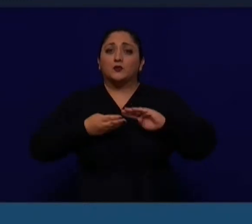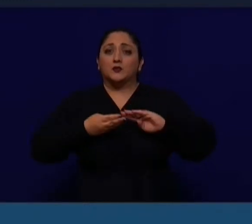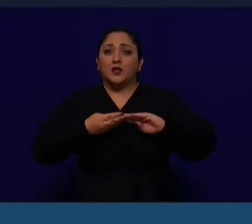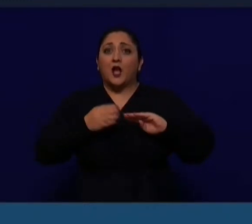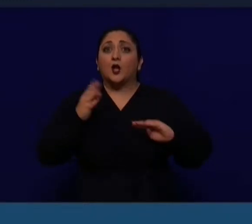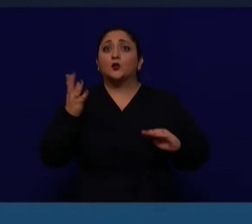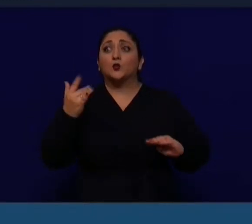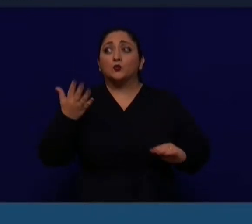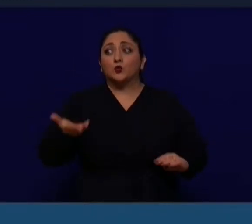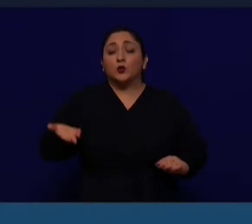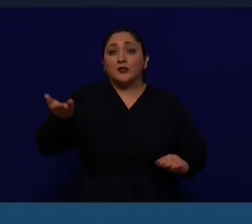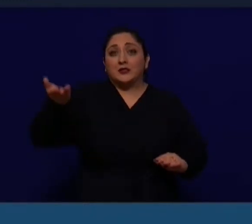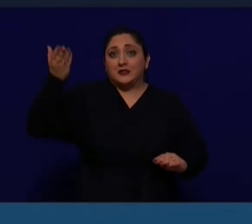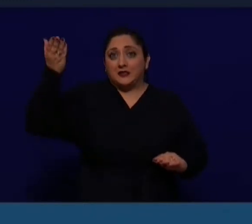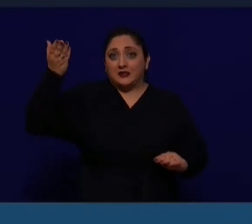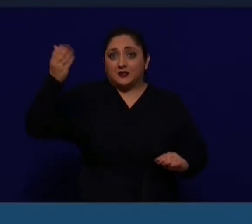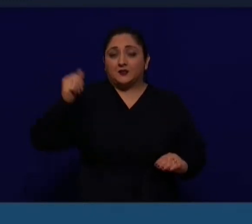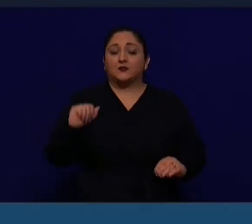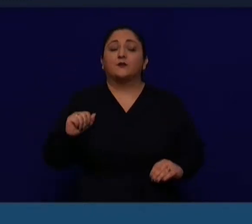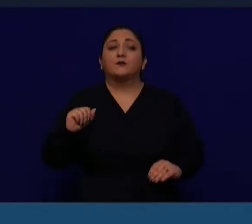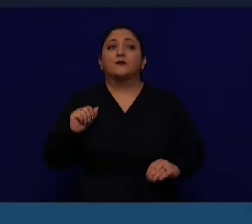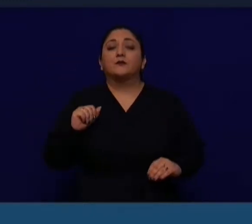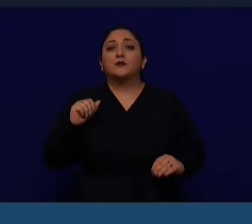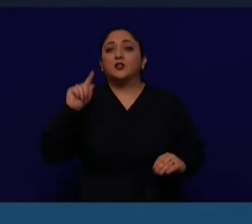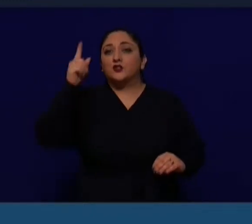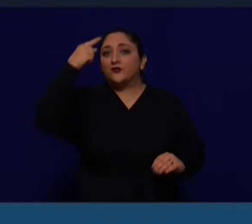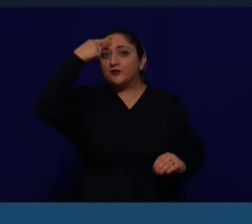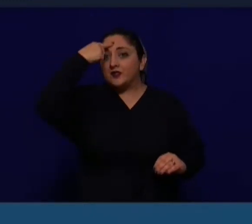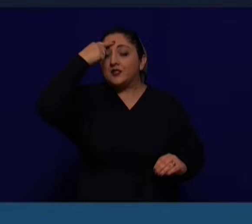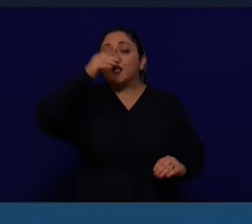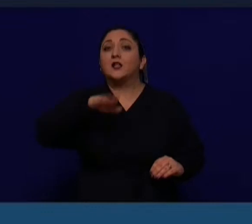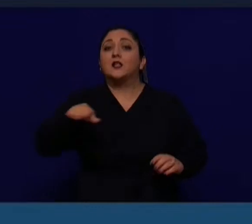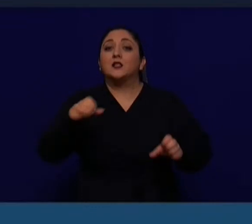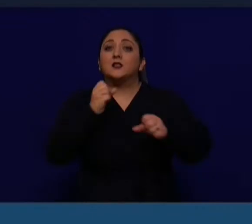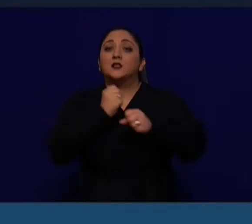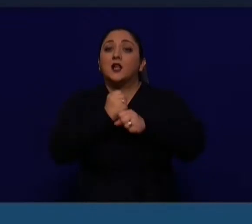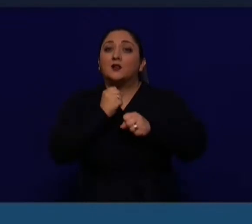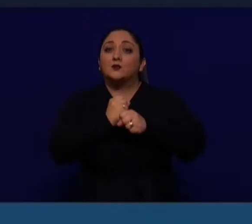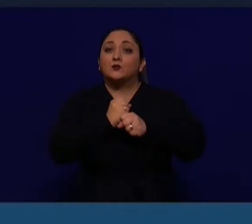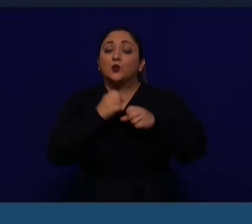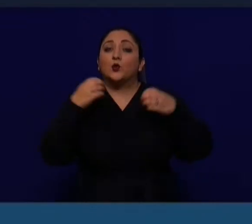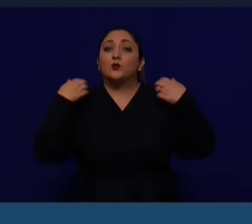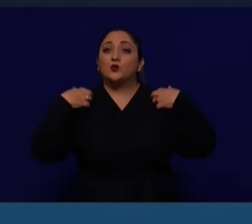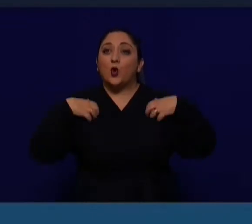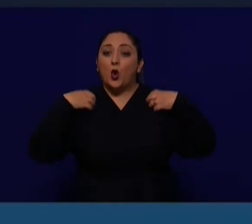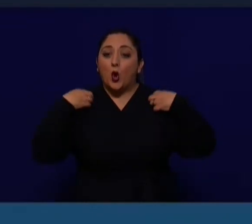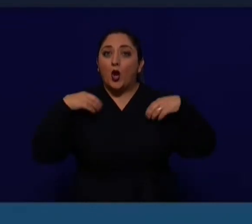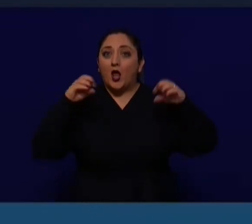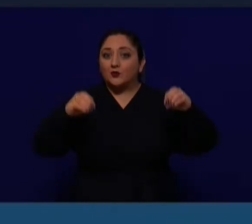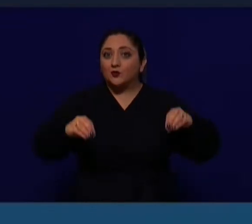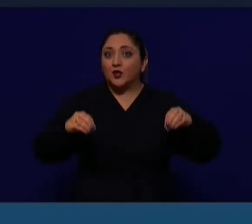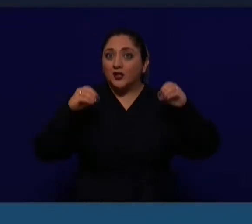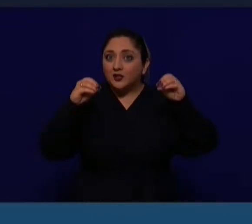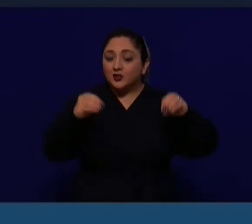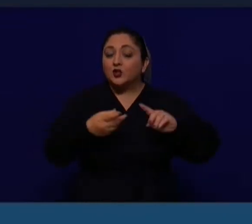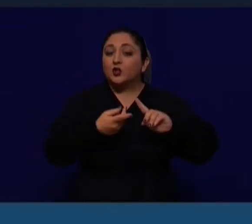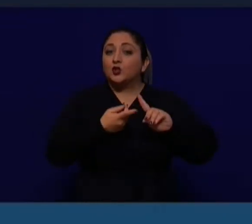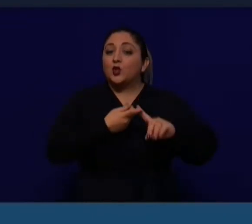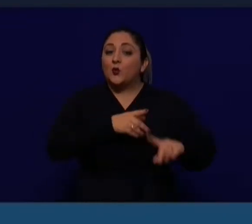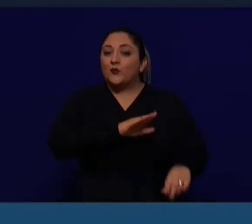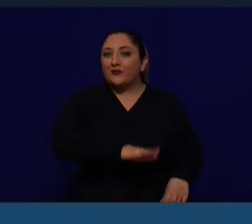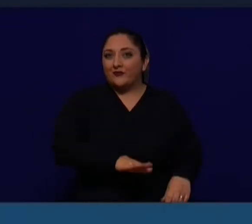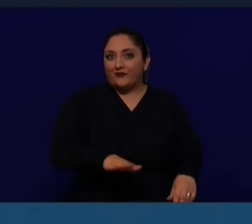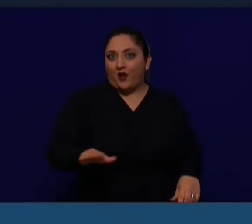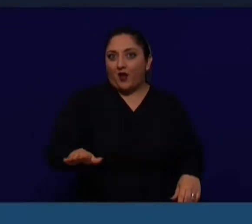qegħdin jiżdiedu, anke wkoll dawk in-nies li jaħdmu fl-istaff fil-iskejjel u kif ukoll it-tfal li huma qegħdin ukoll